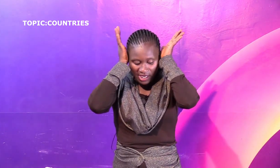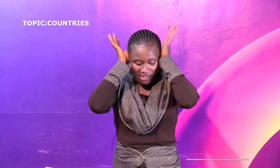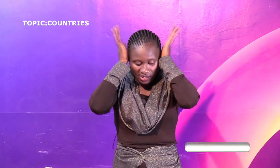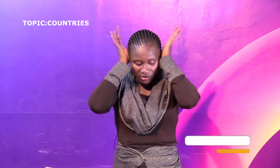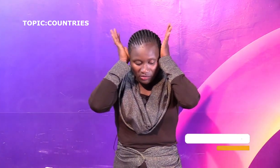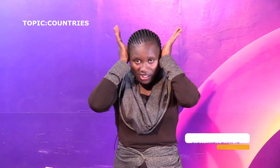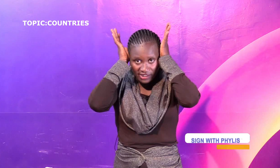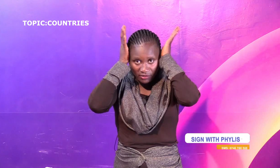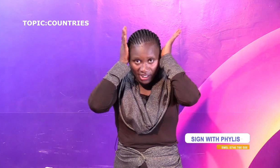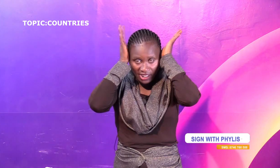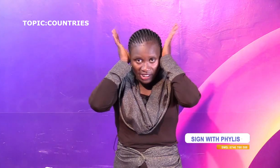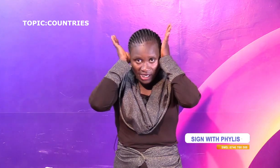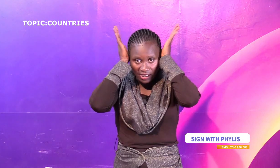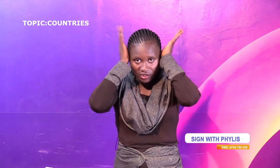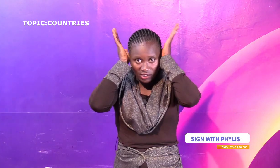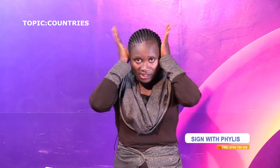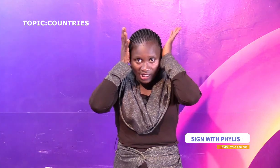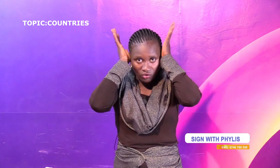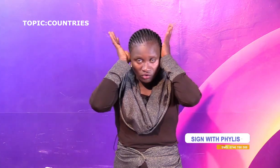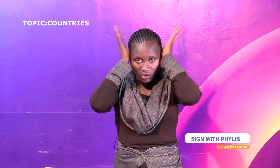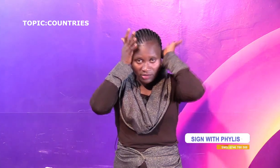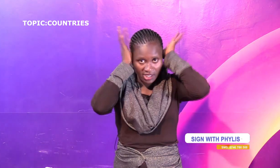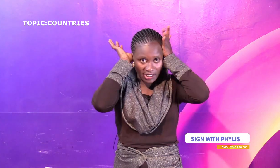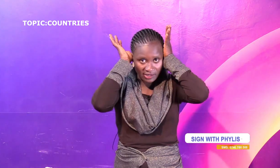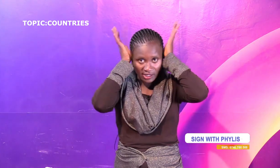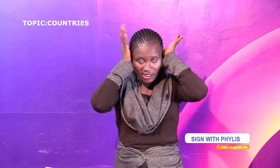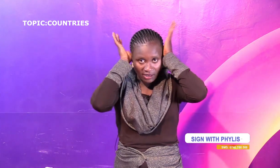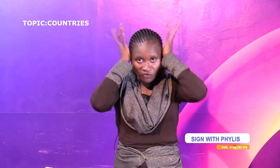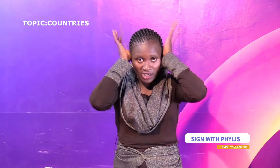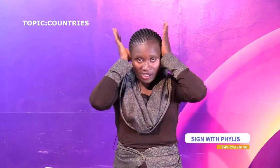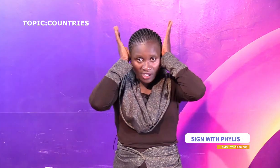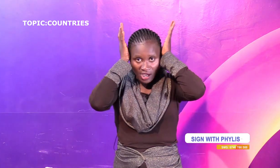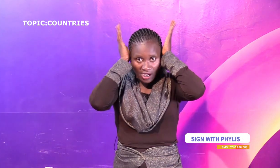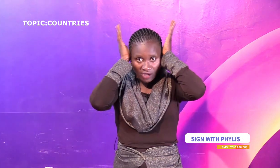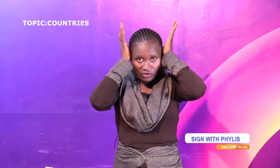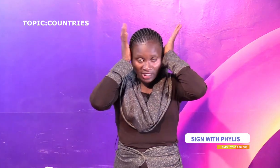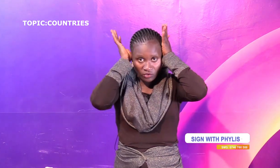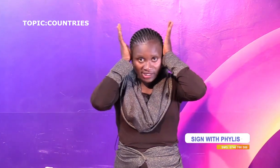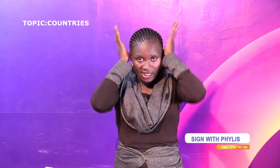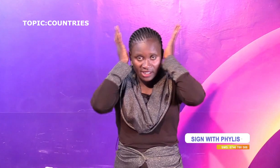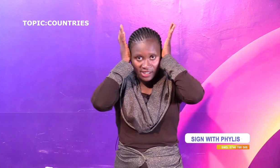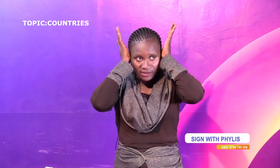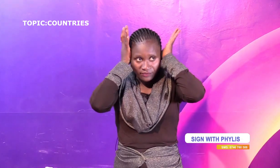are making something like a circle. You are making like moving sideways like this.